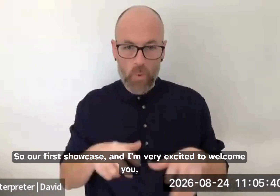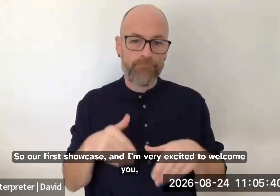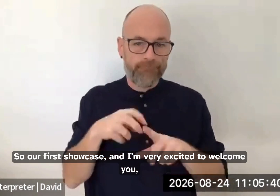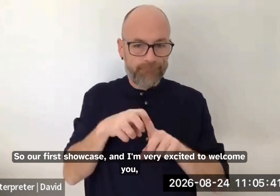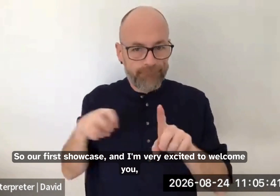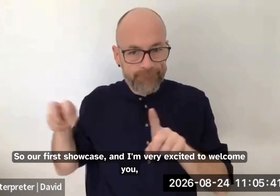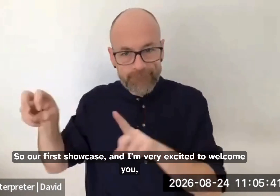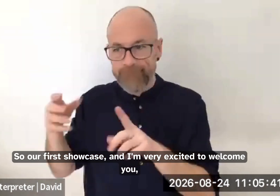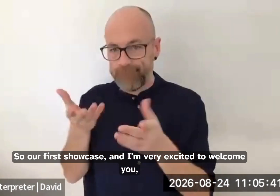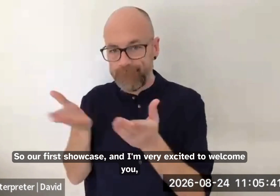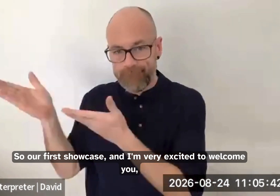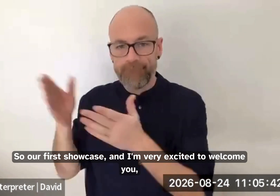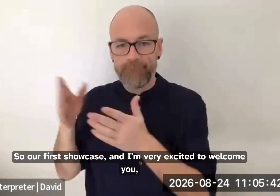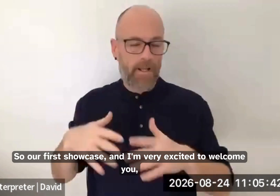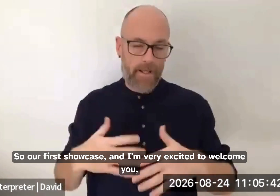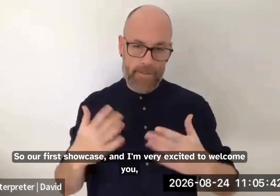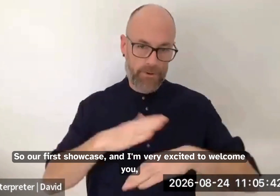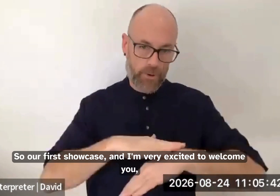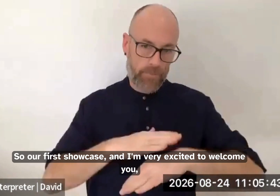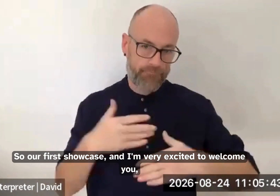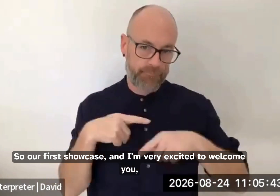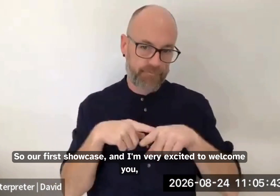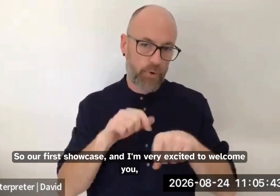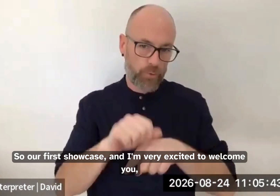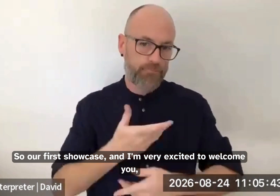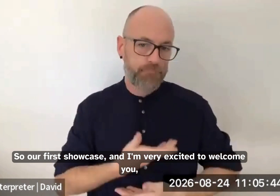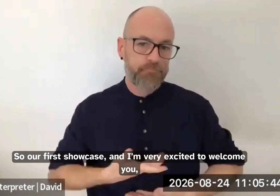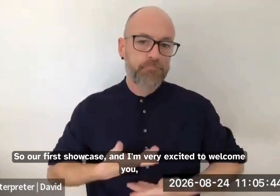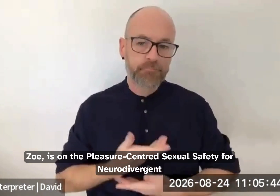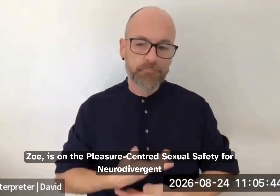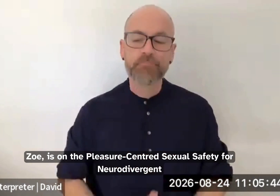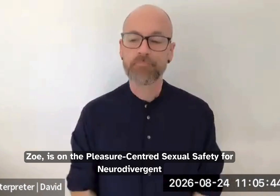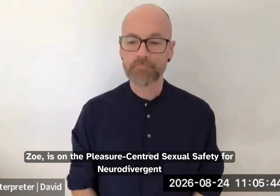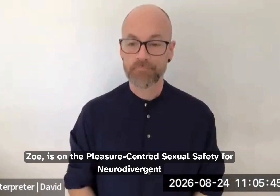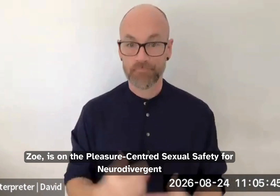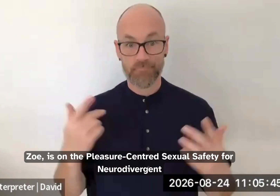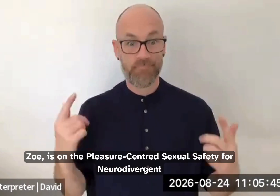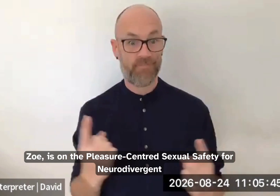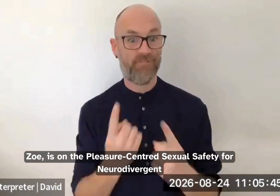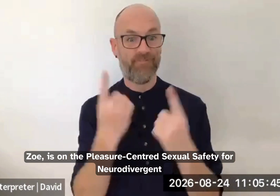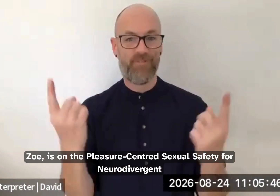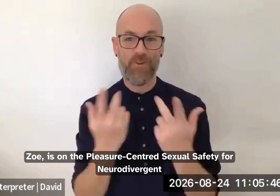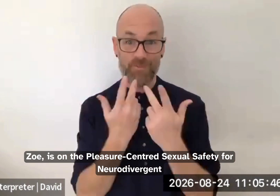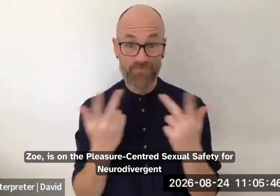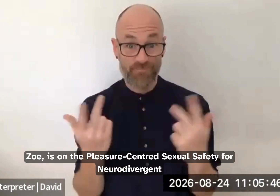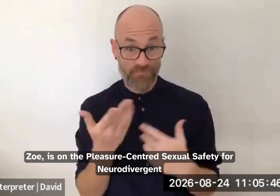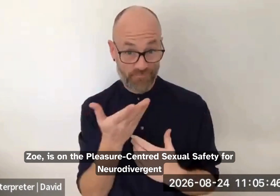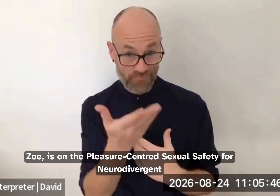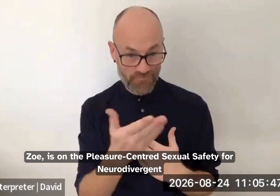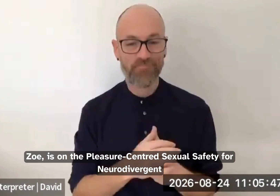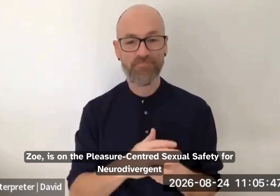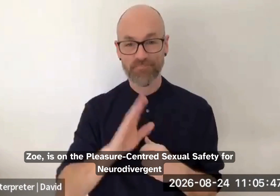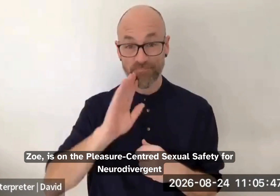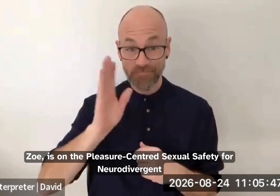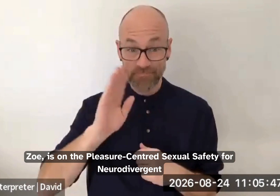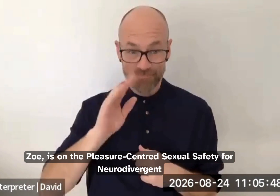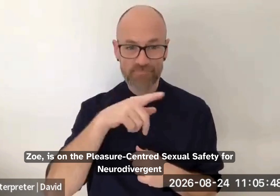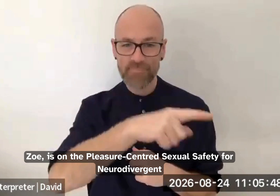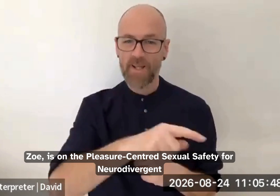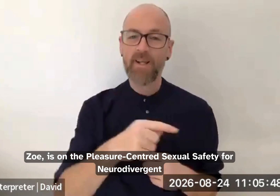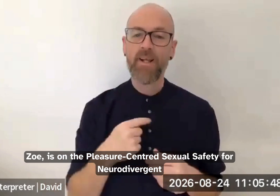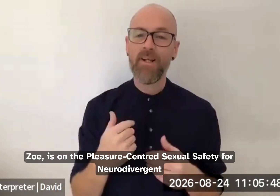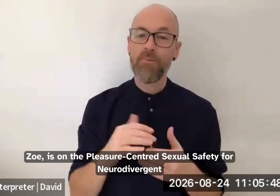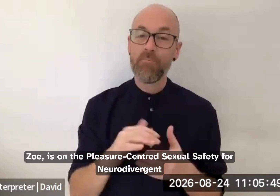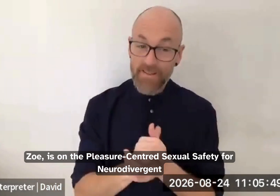So our first showcase, and I'm very excited to welcome you, Zoe, is on the pleasure-centered sexual safety